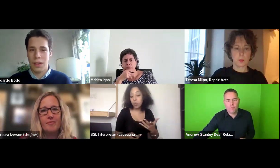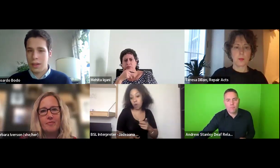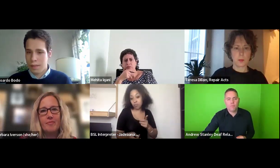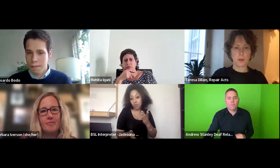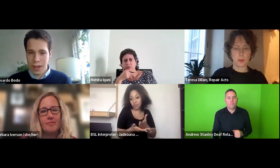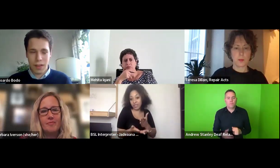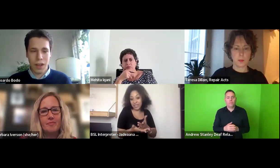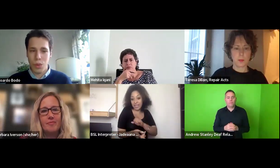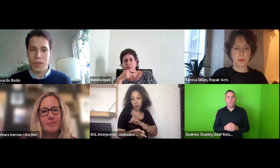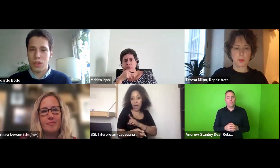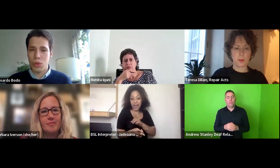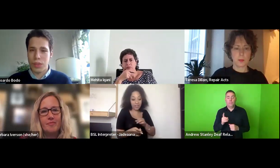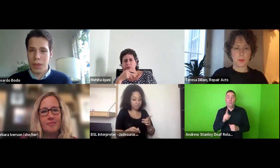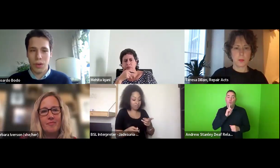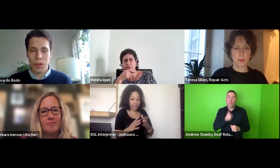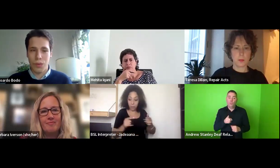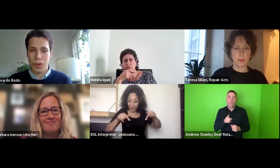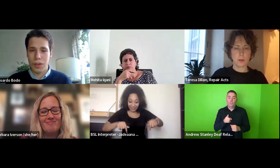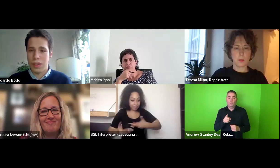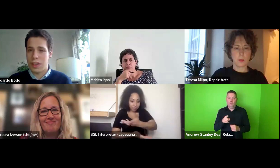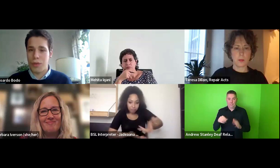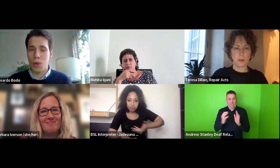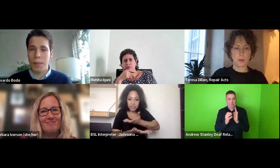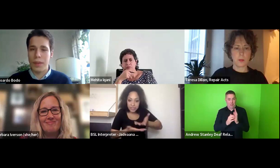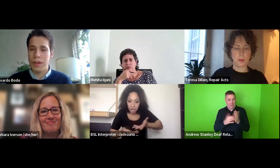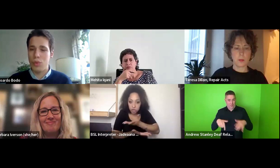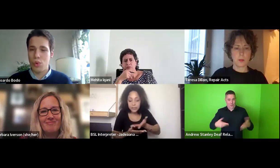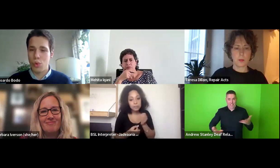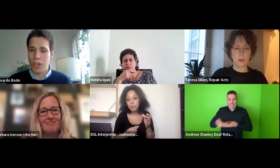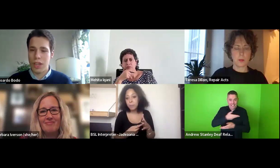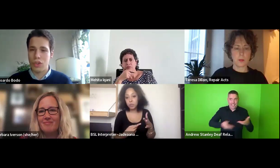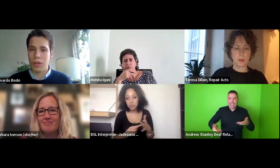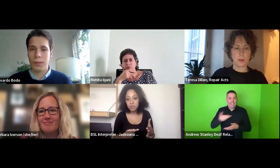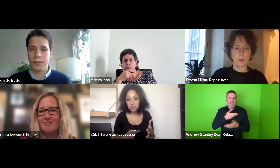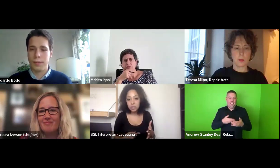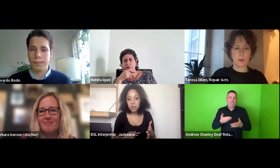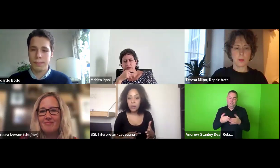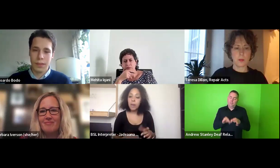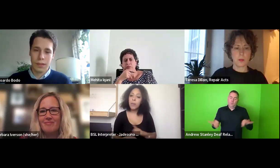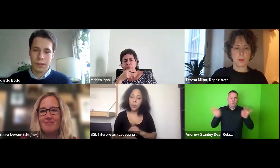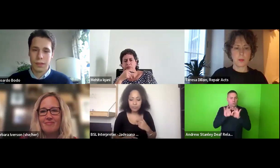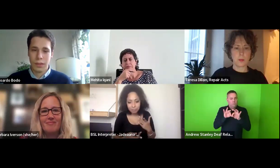this, but I do think it's always better if this can follow up and lead to concrete action.